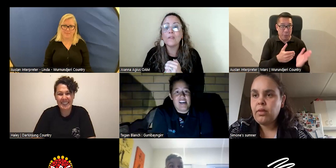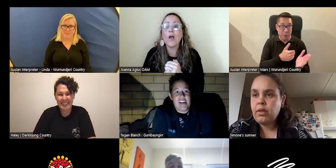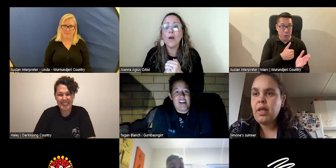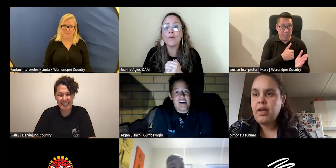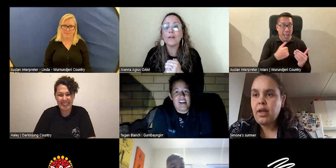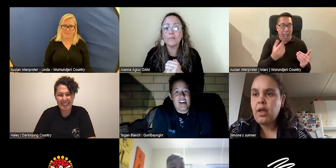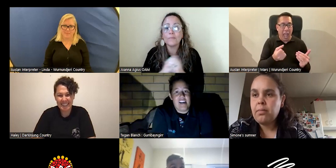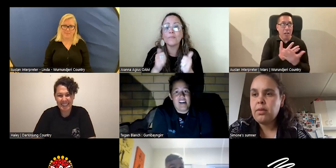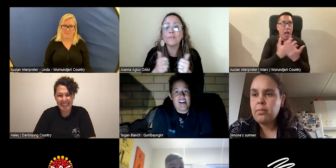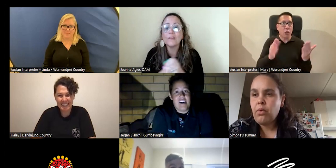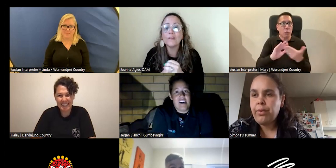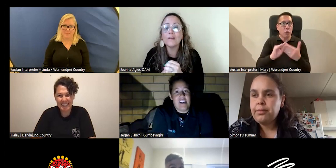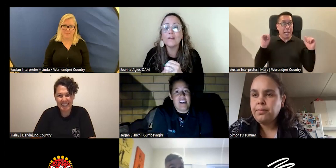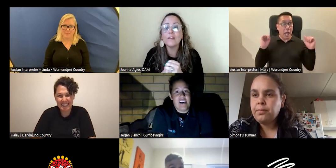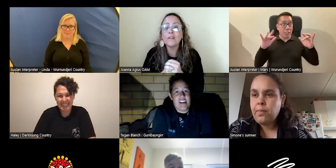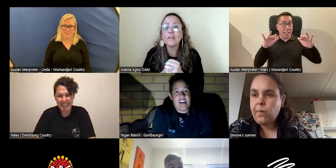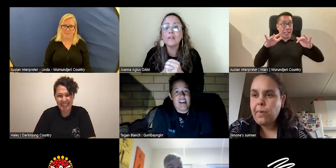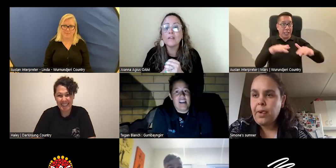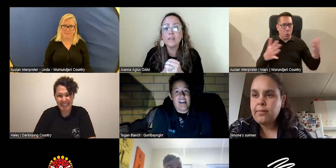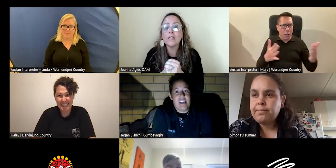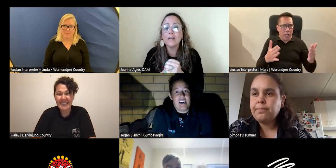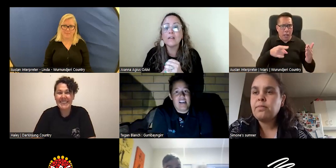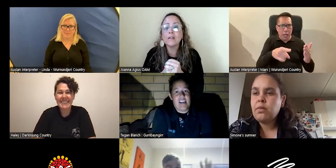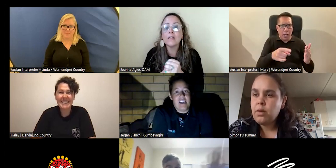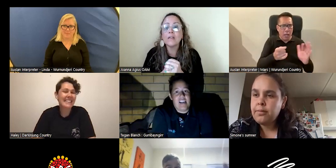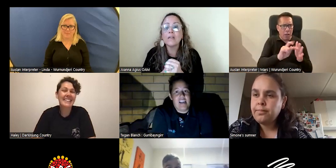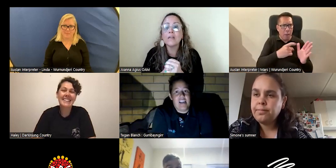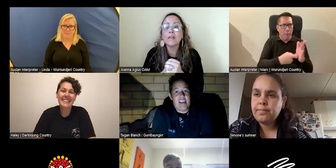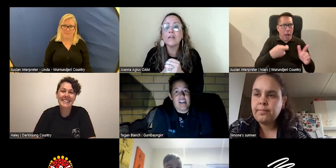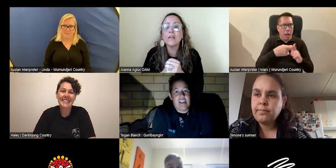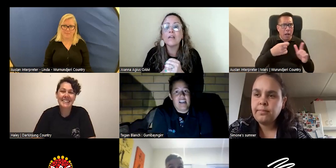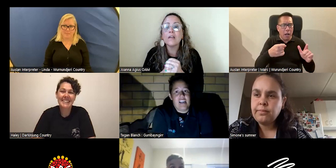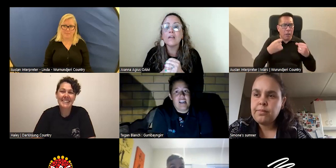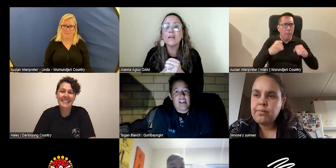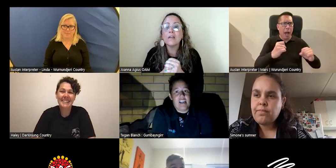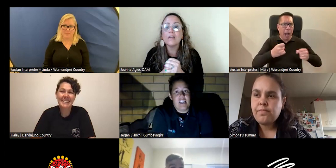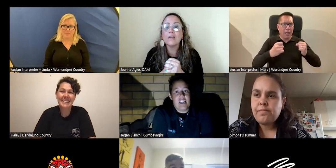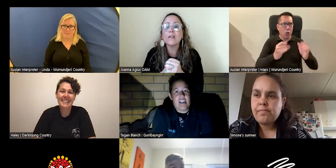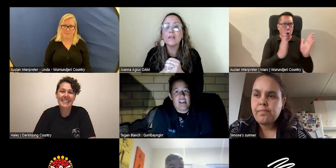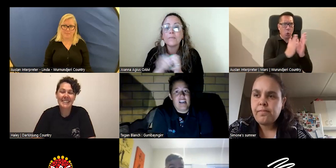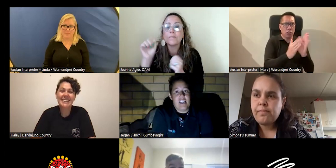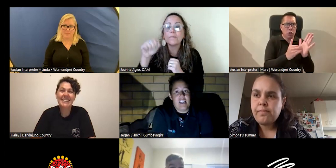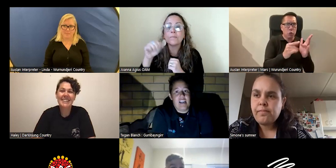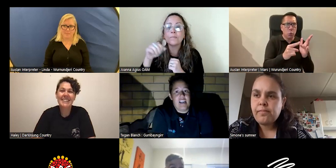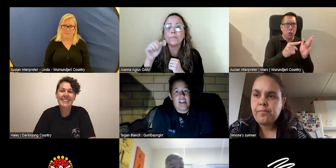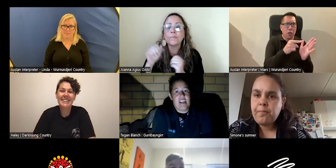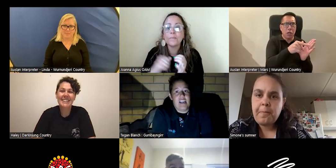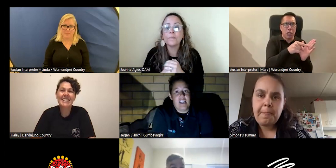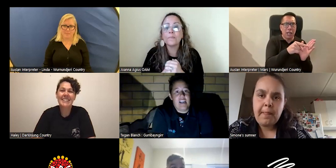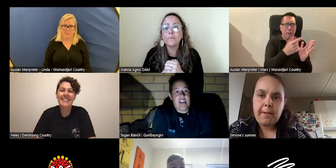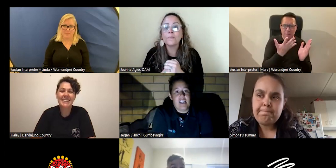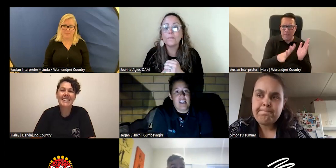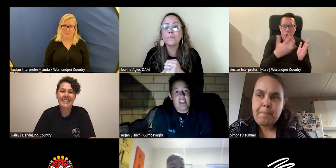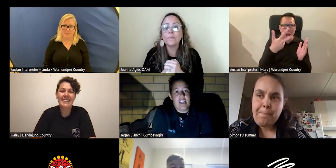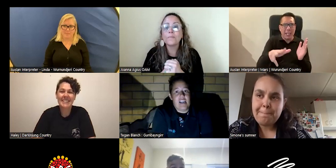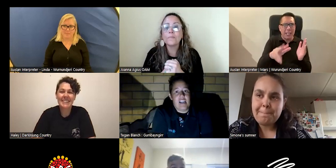large community gathering happening at the park near the zoo, because we want to get, you know, 50, 80